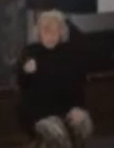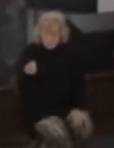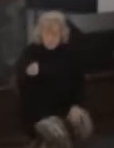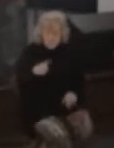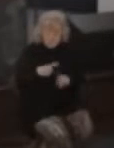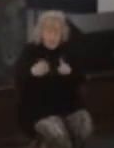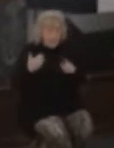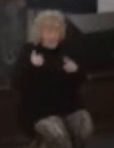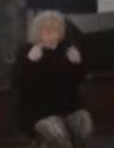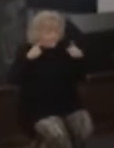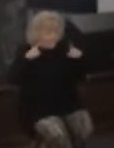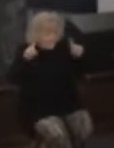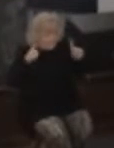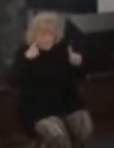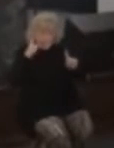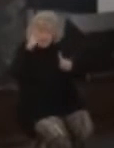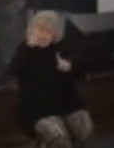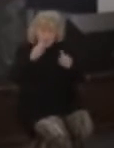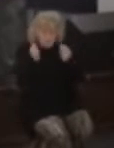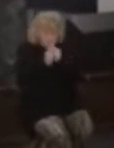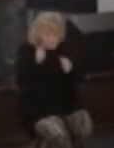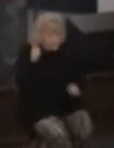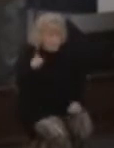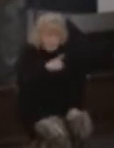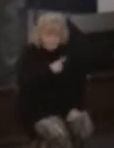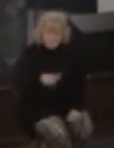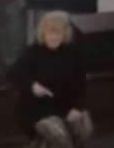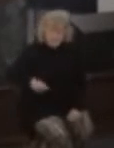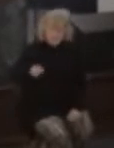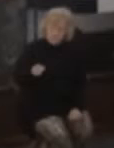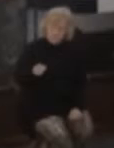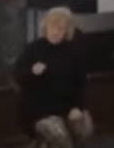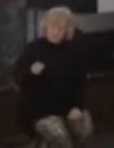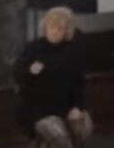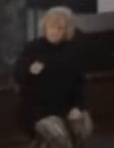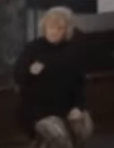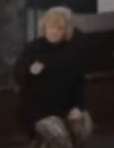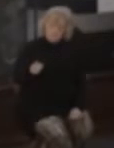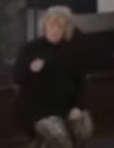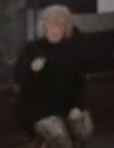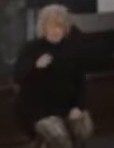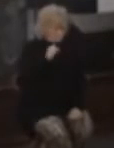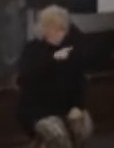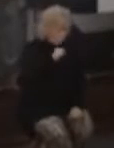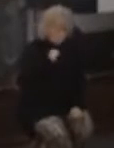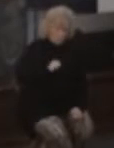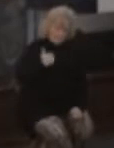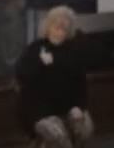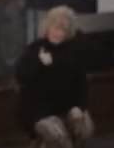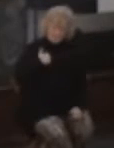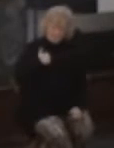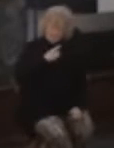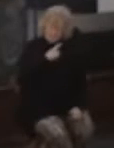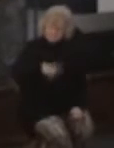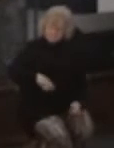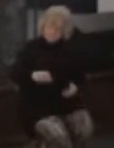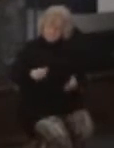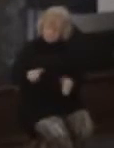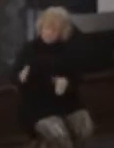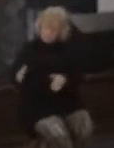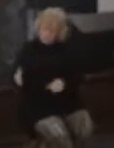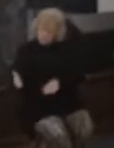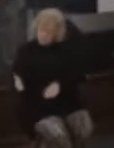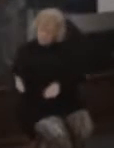because God was with him. And here Saul is trying to get David killed, but he just ends up giving David all of